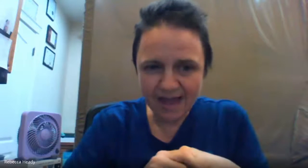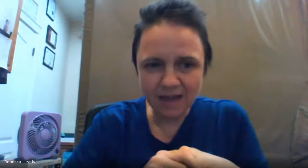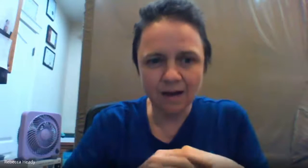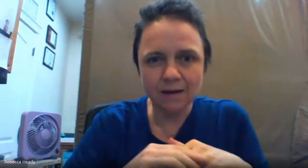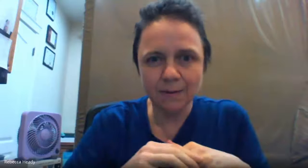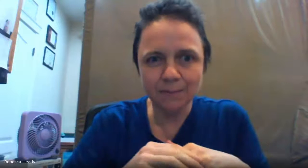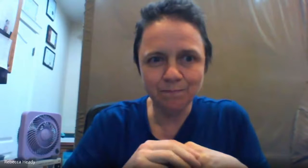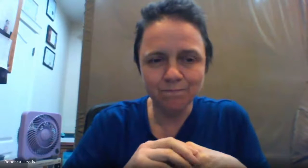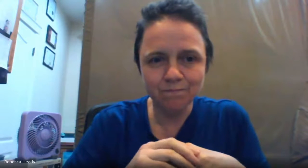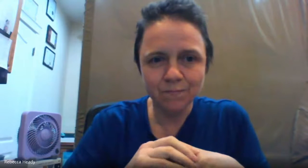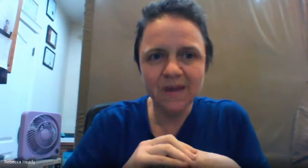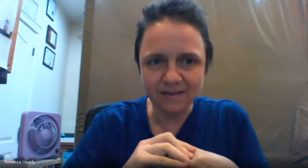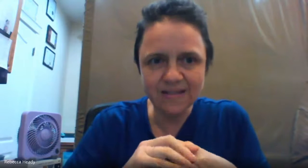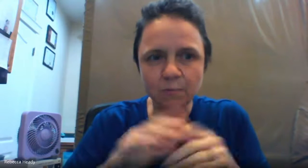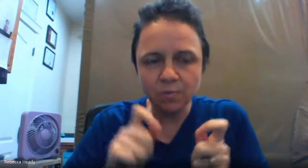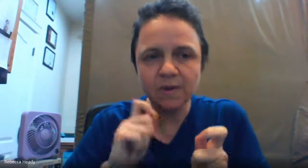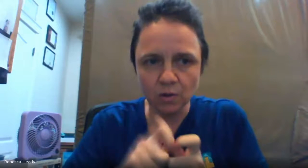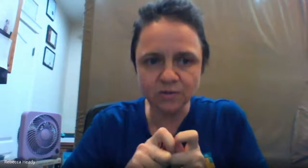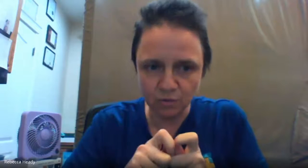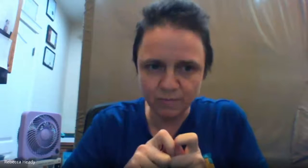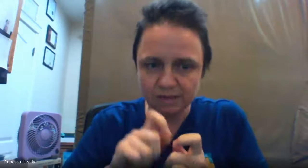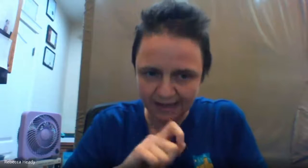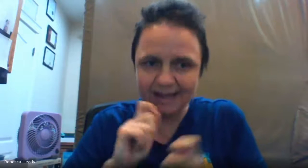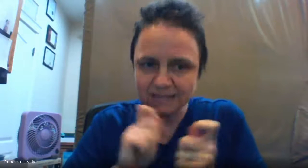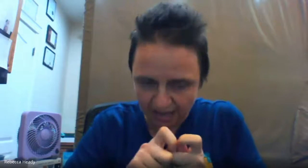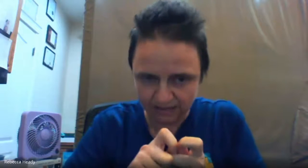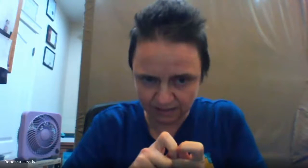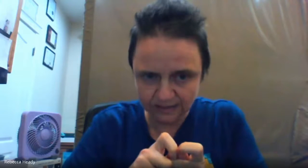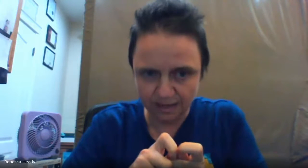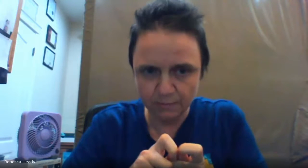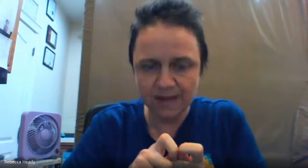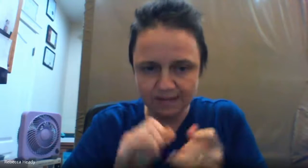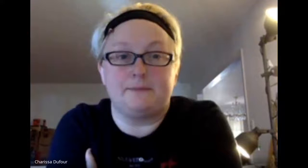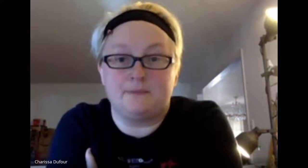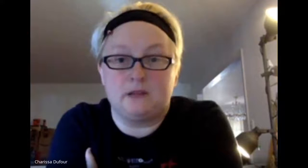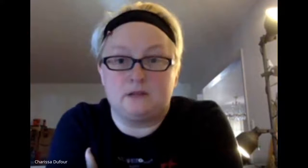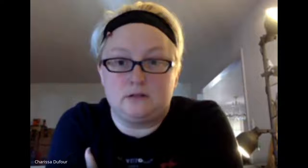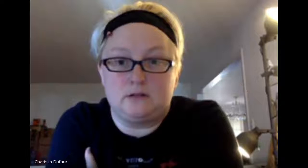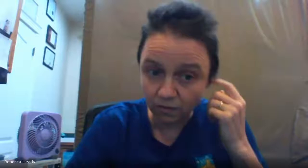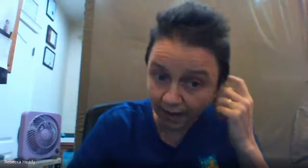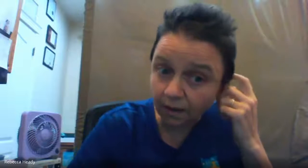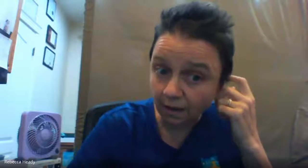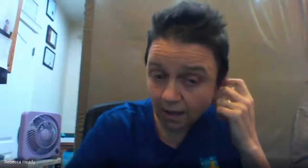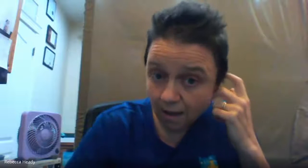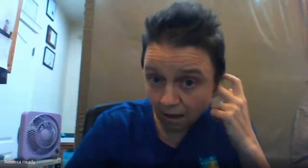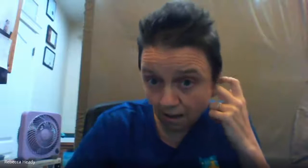like yeah, same would be closer to being like exactly the same. Yes, more like identical. Yeah.